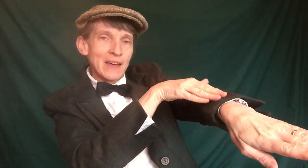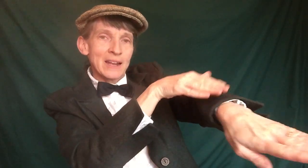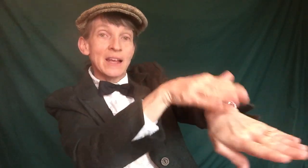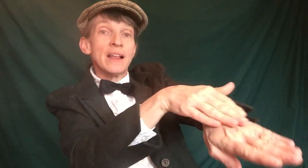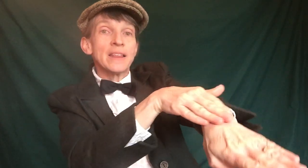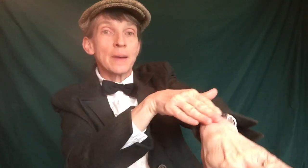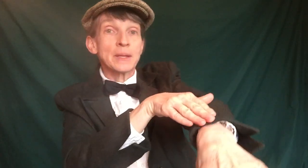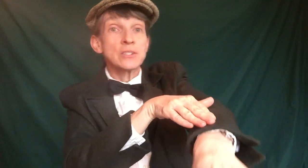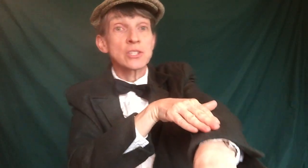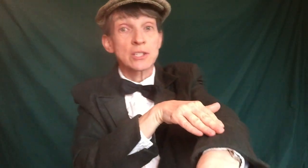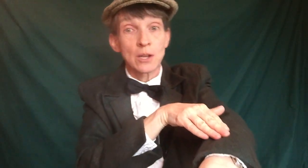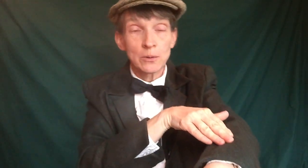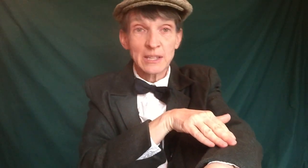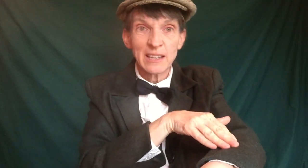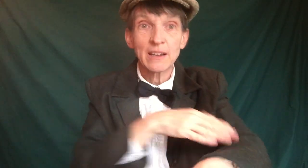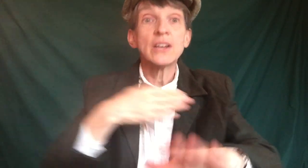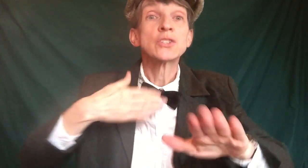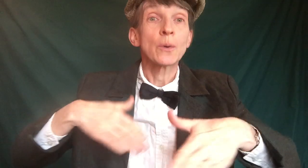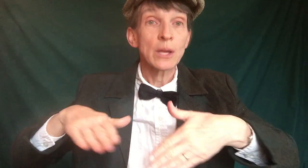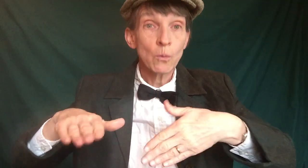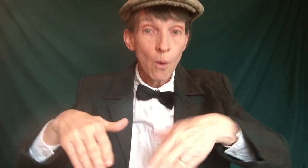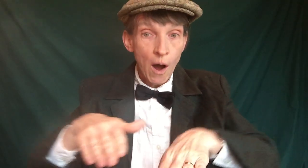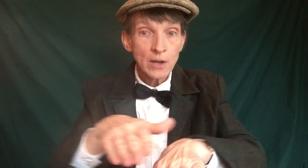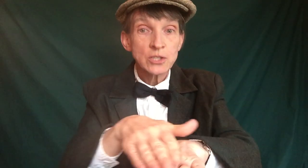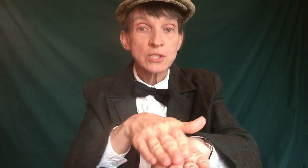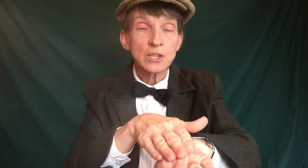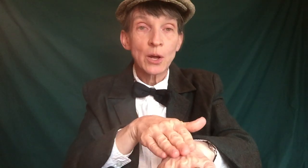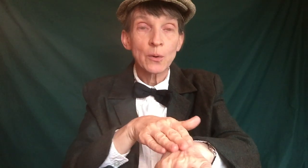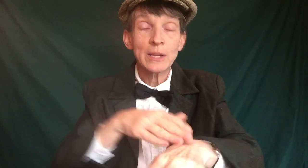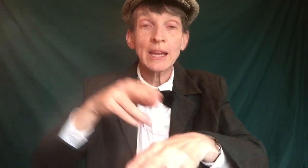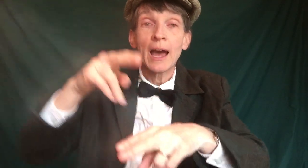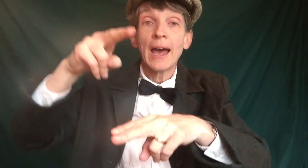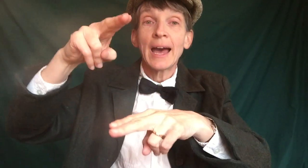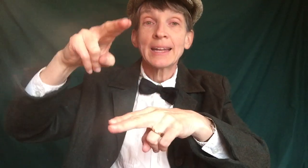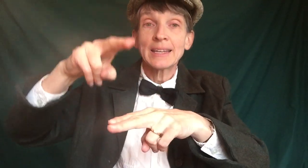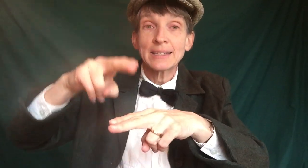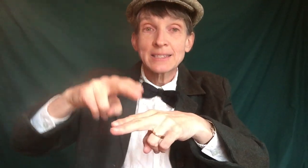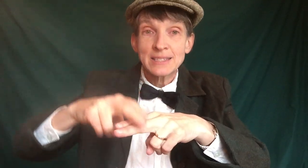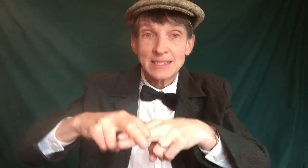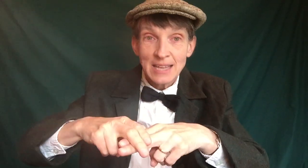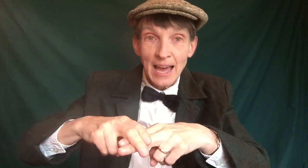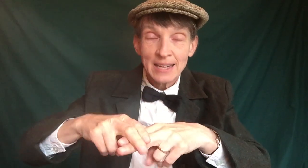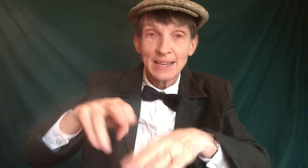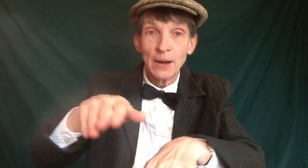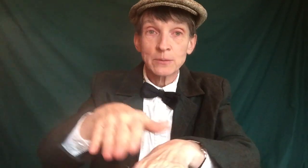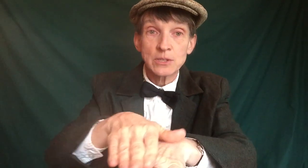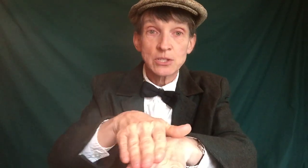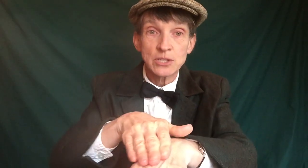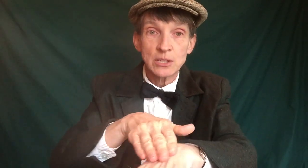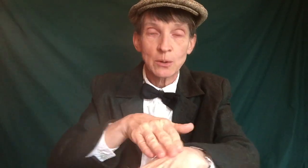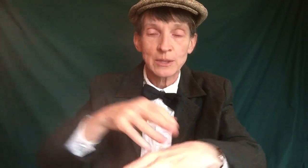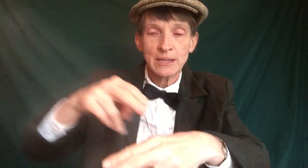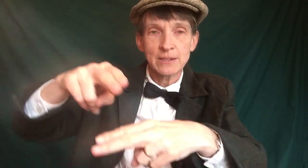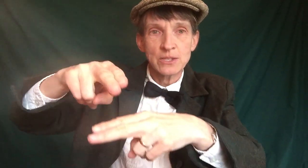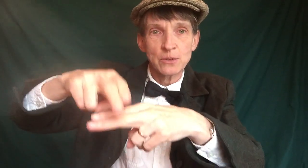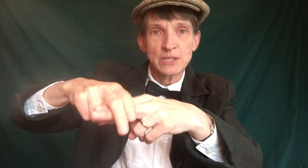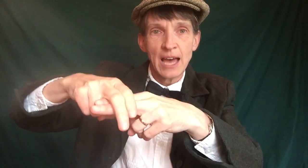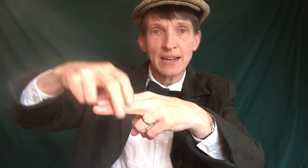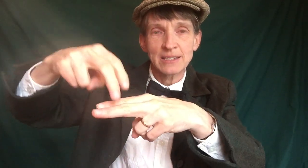that. That means slowly. So he walked slowly. And he sat down slowly. So sat is